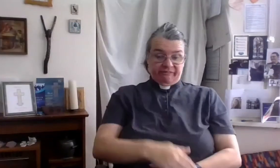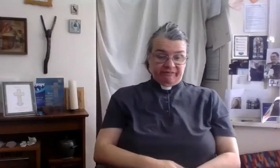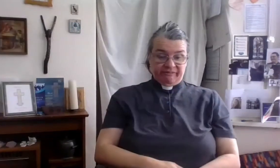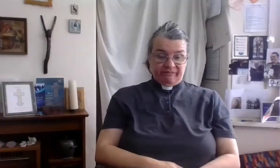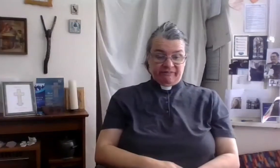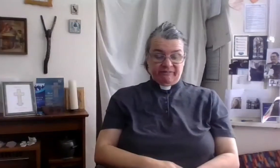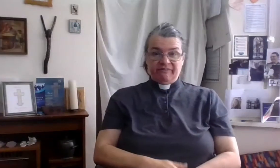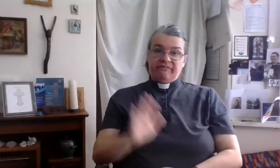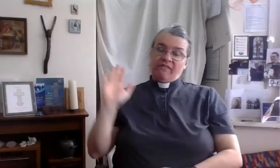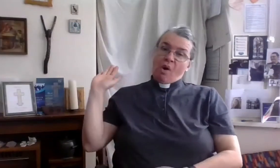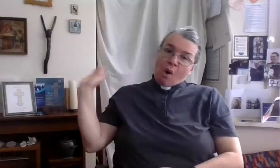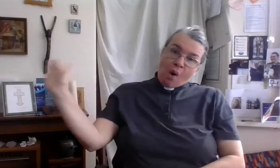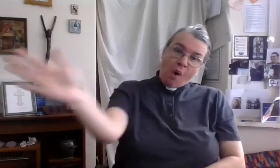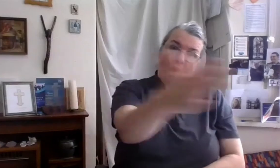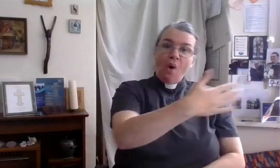where I can be myself,